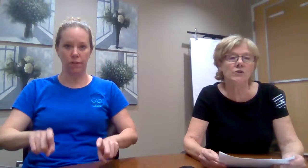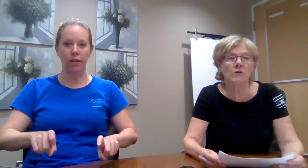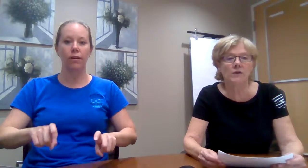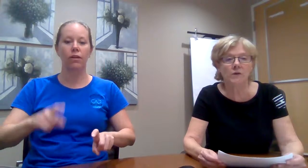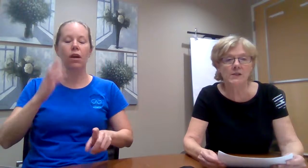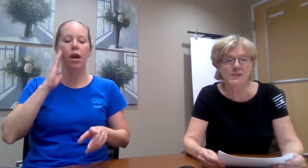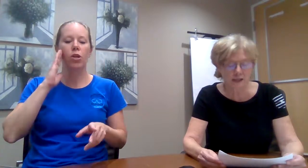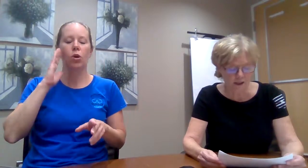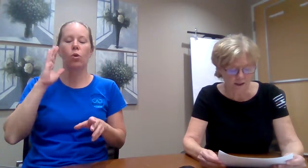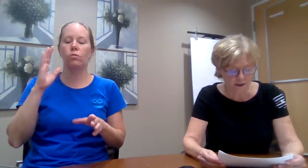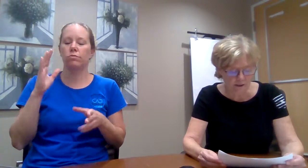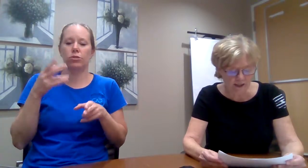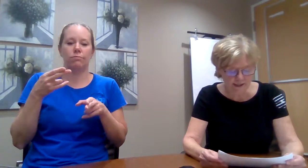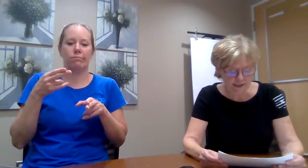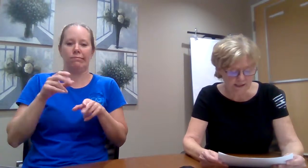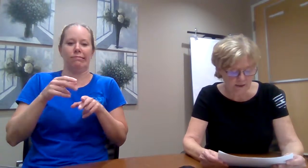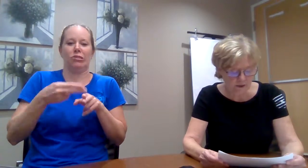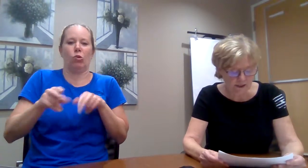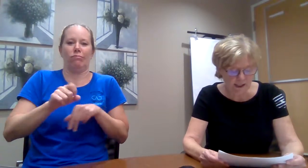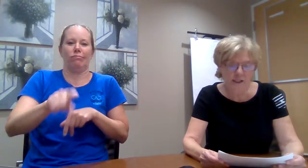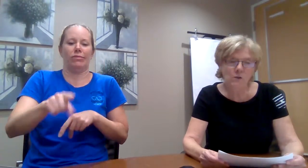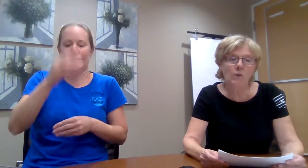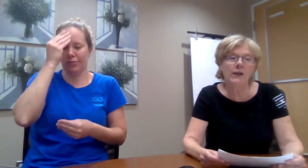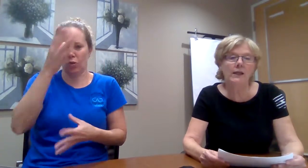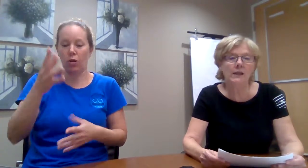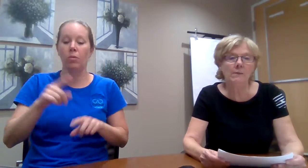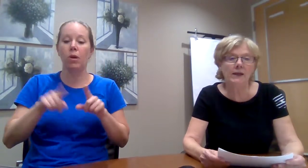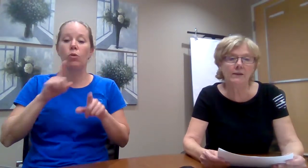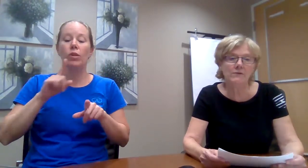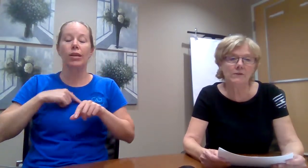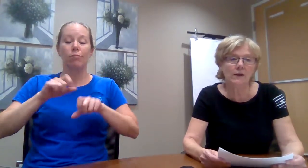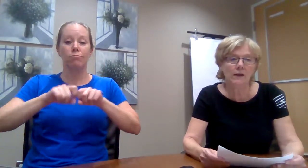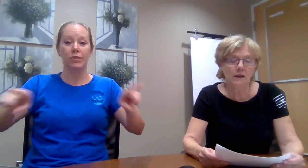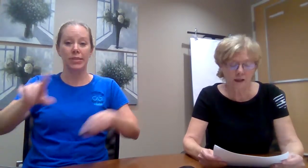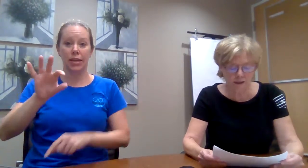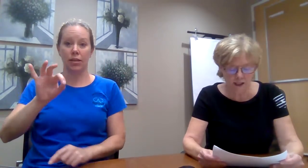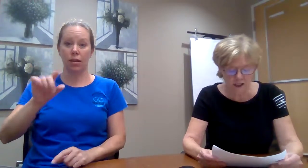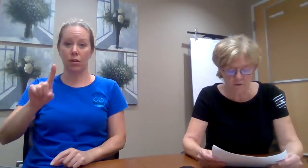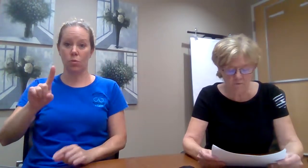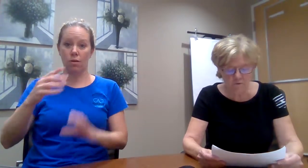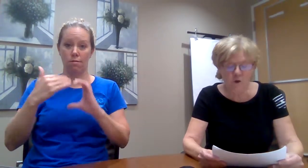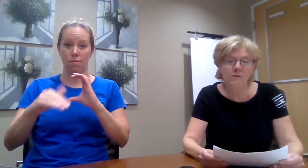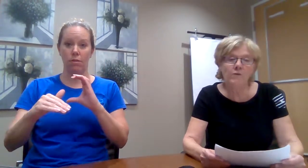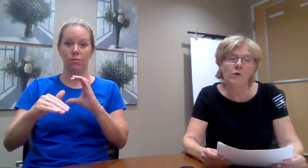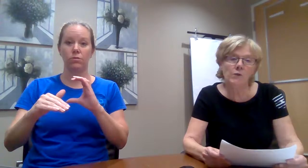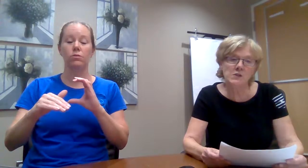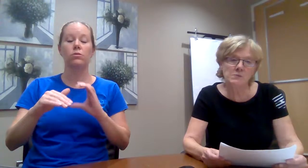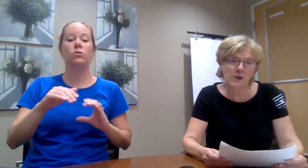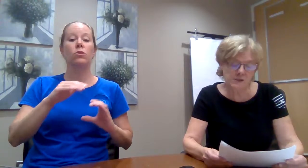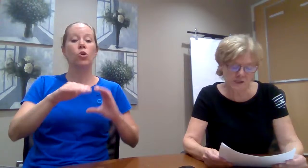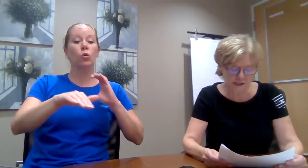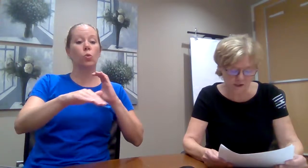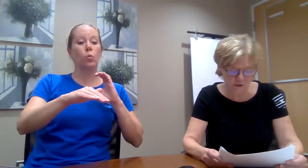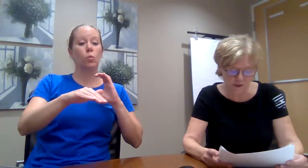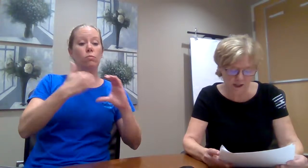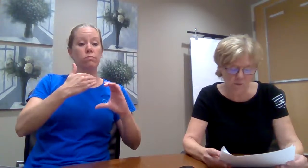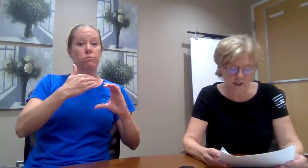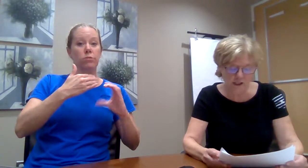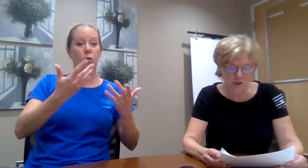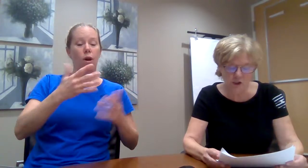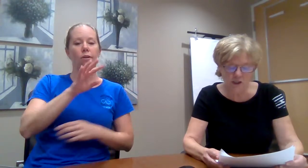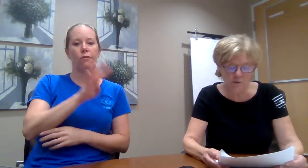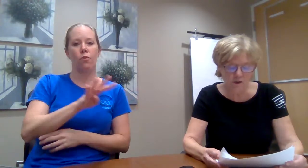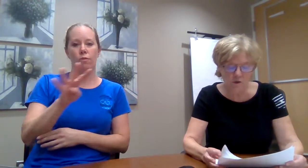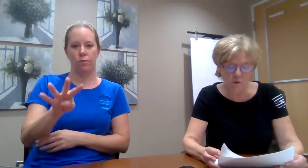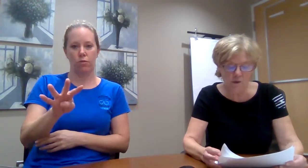know it was short notice. I sent out 91 emails, and I had 44 responses. So I would